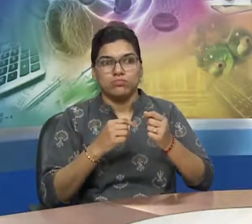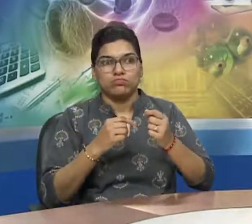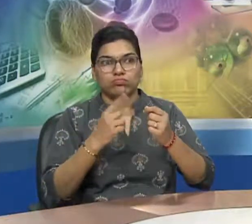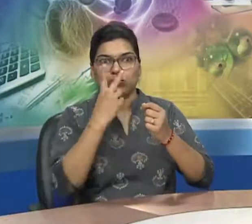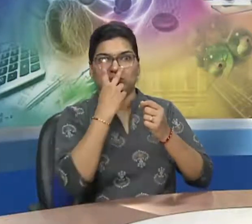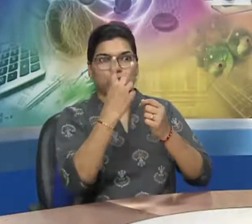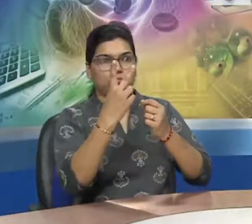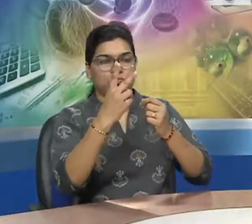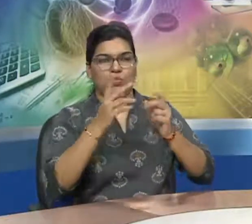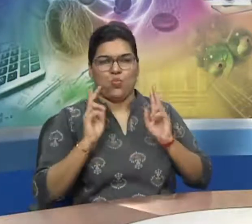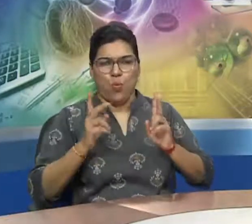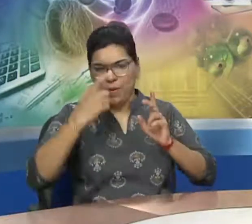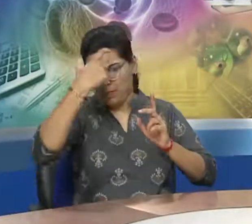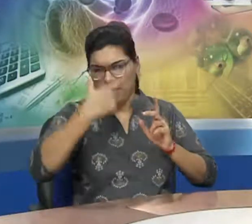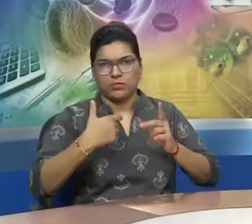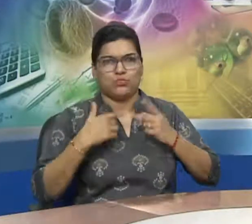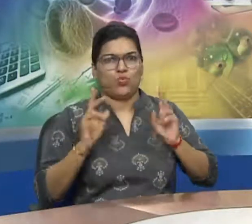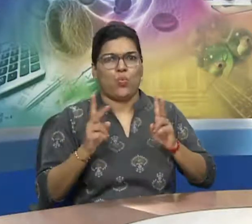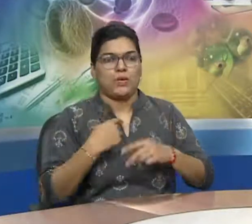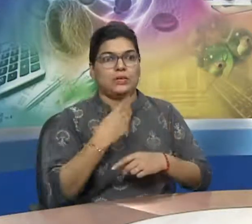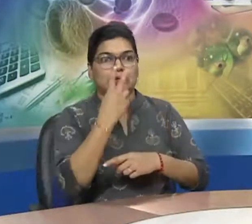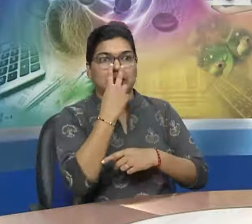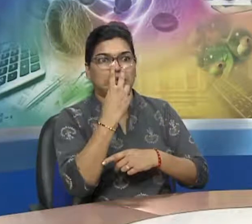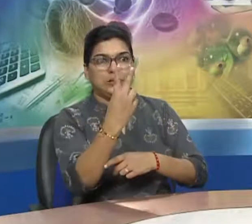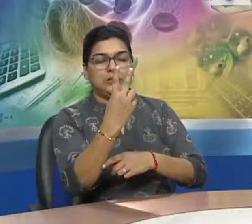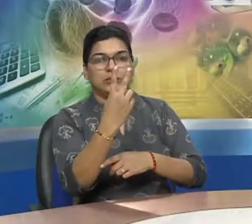Cold eyes means